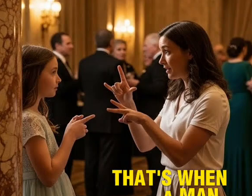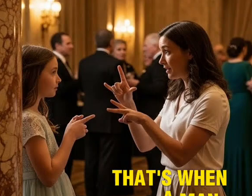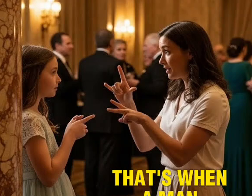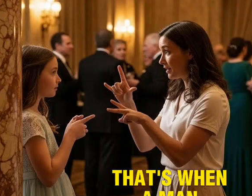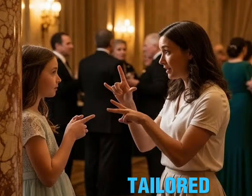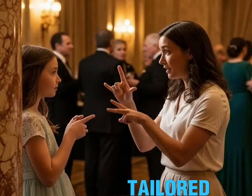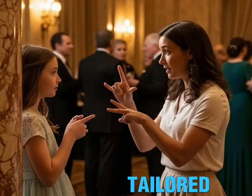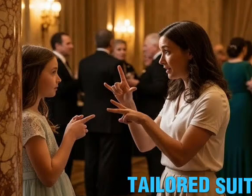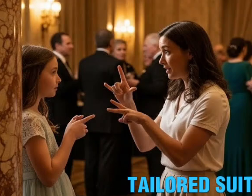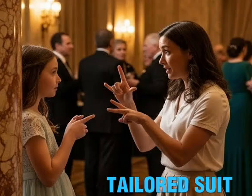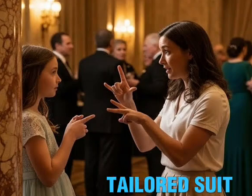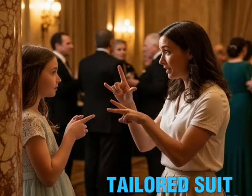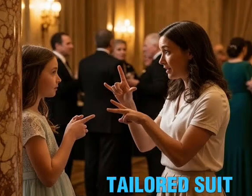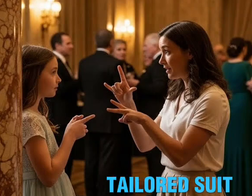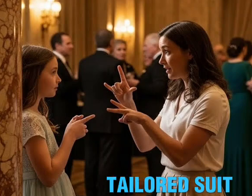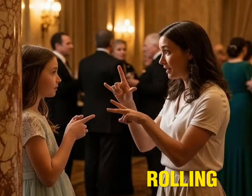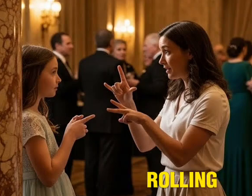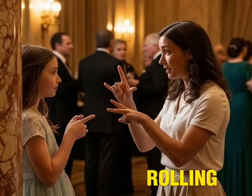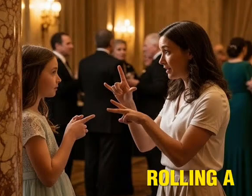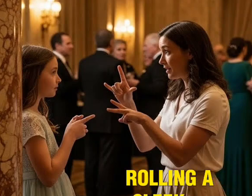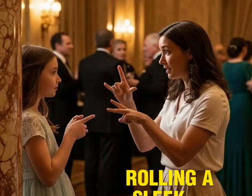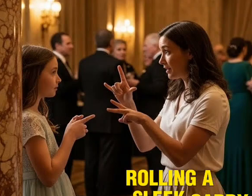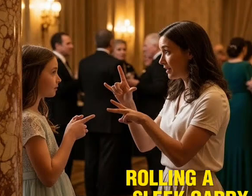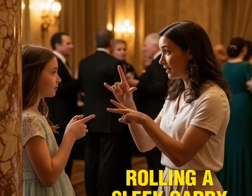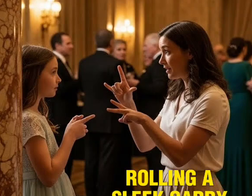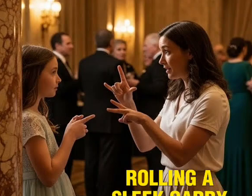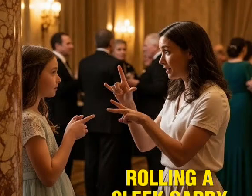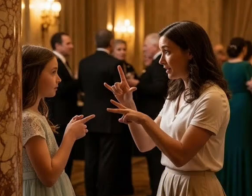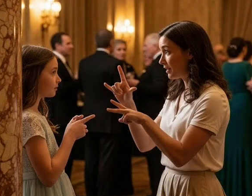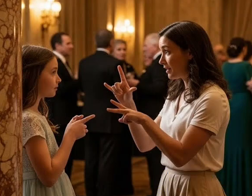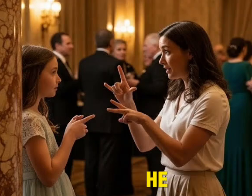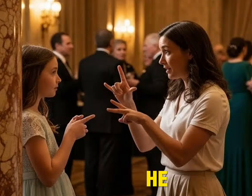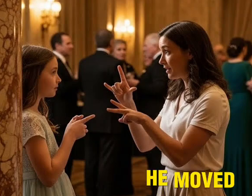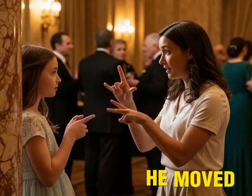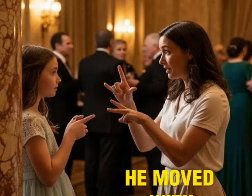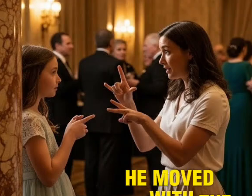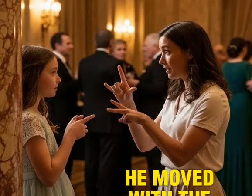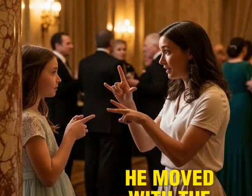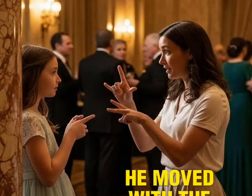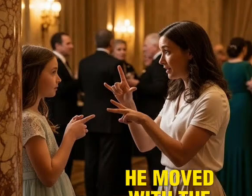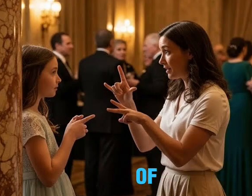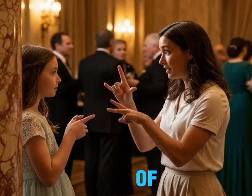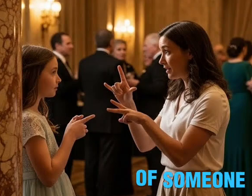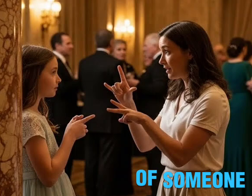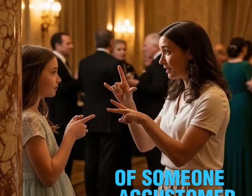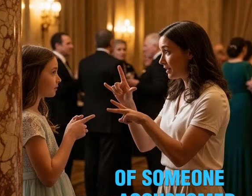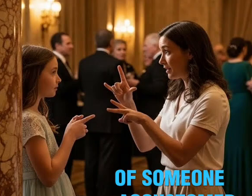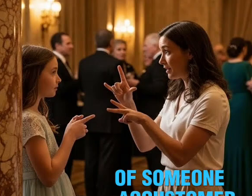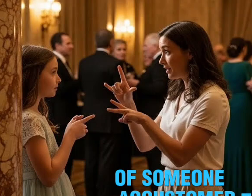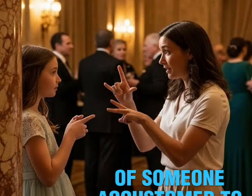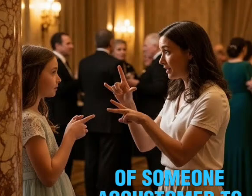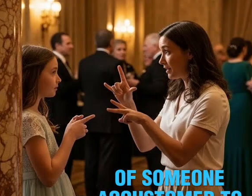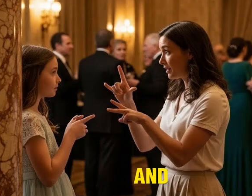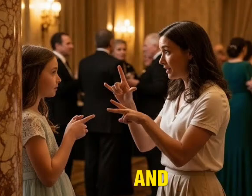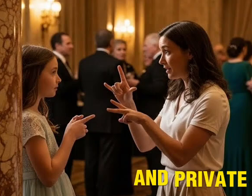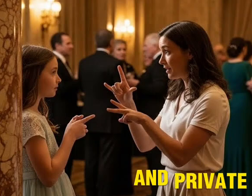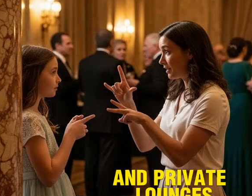in a tailored suit passed by, rolling a sleek carry-on. He moved with the assured ease of someone accustomed to boardrooms and private